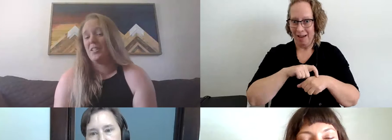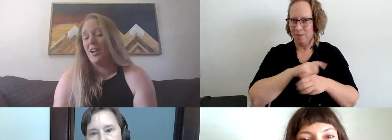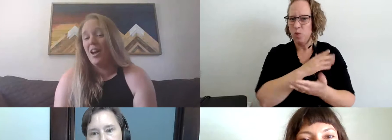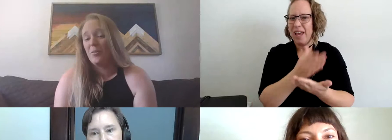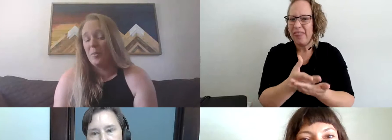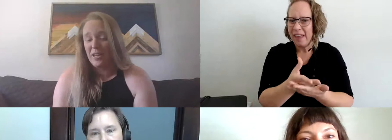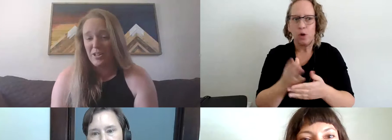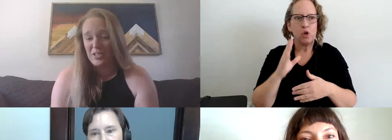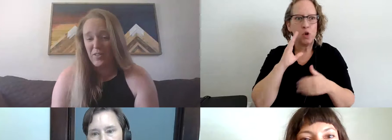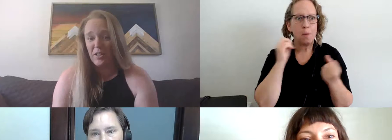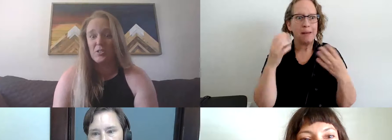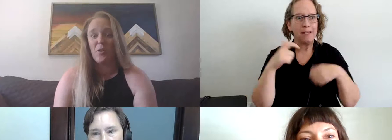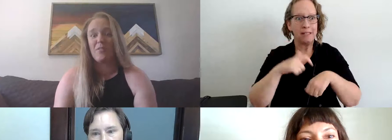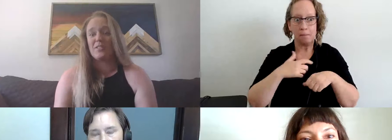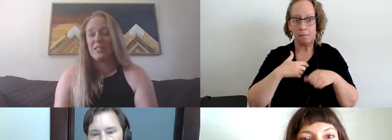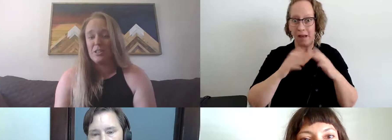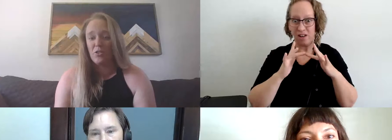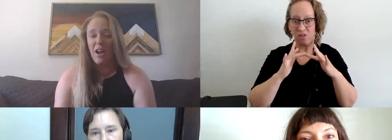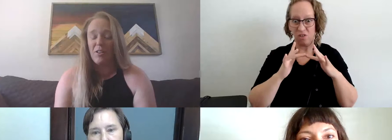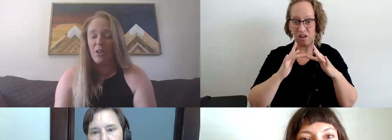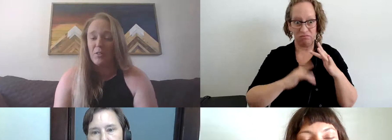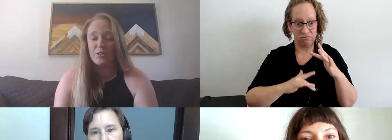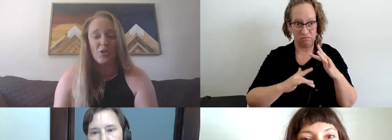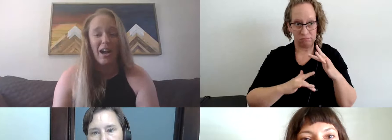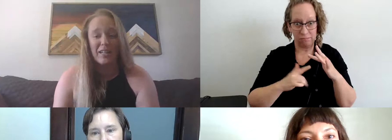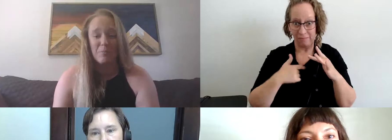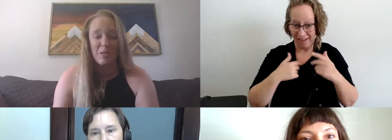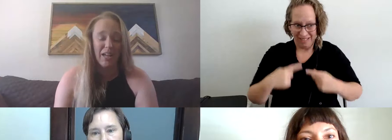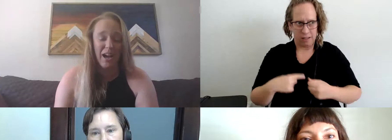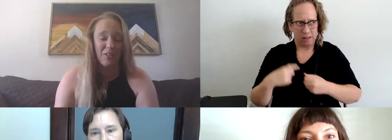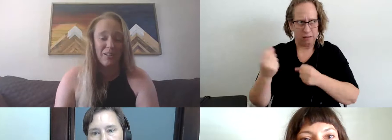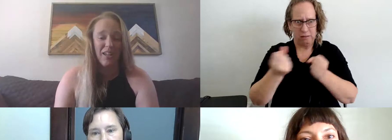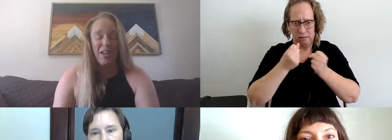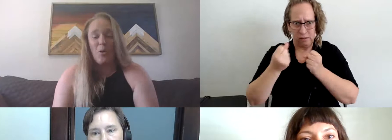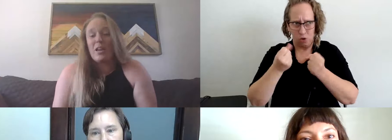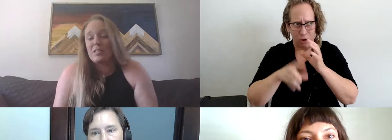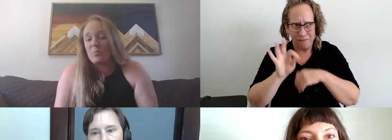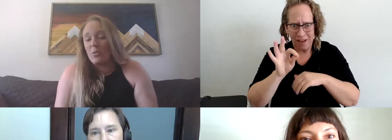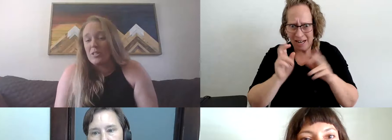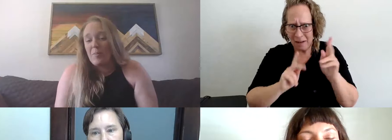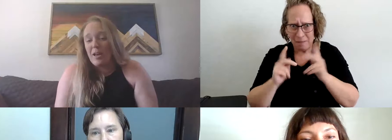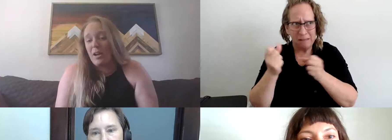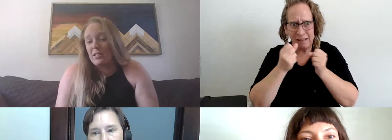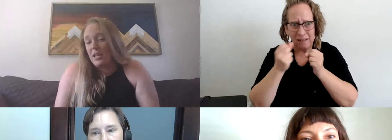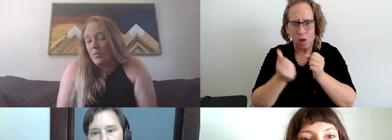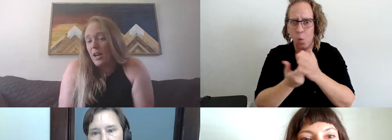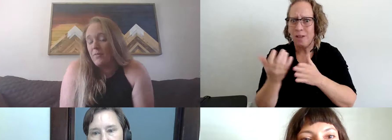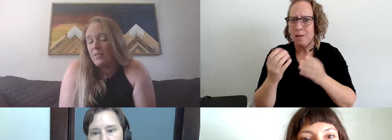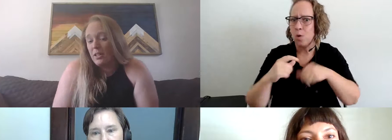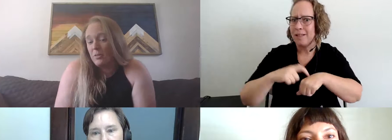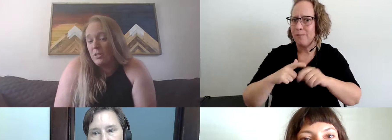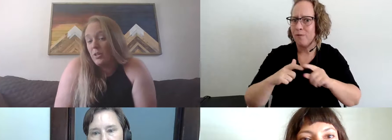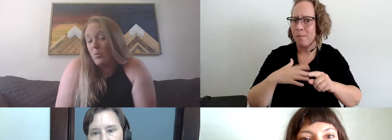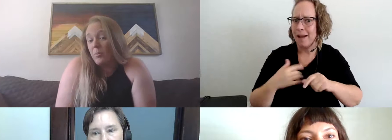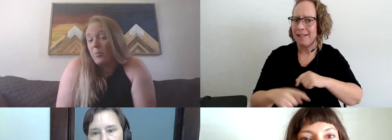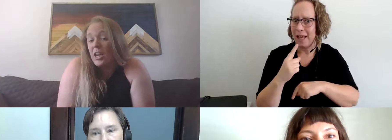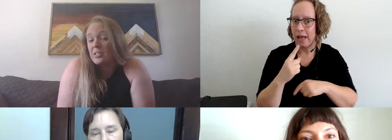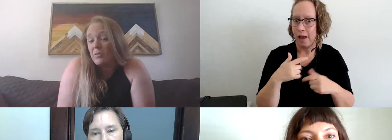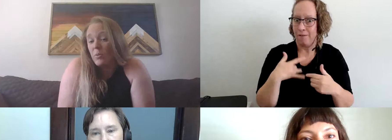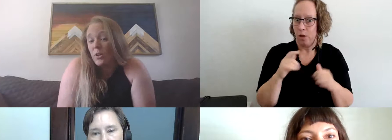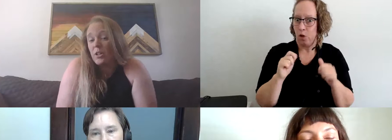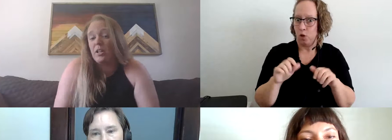more times than not where my internet's failed, so I physically drive all over tracking people down, wasting more time out of my day when I feel I could be